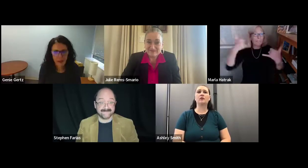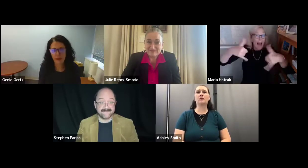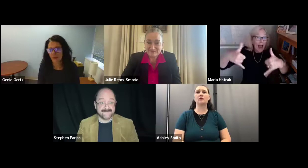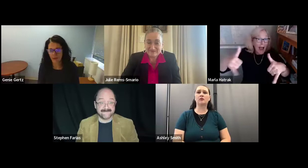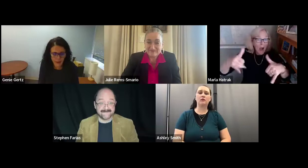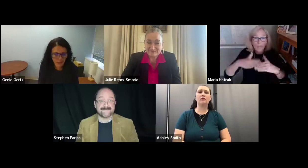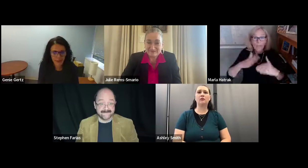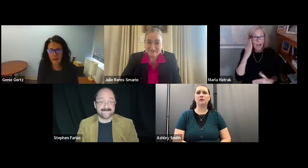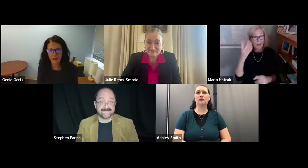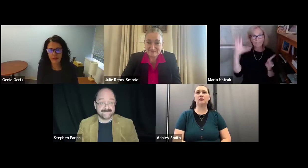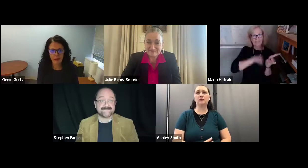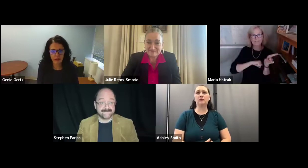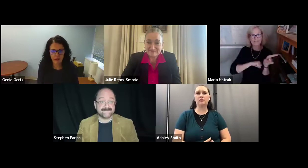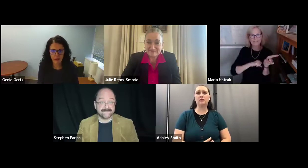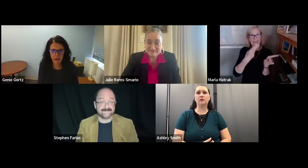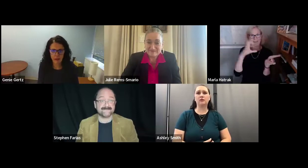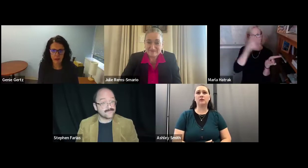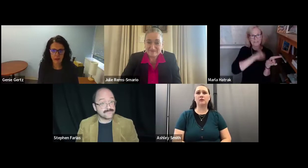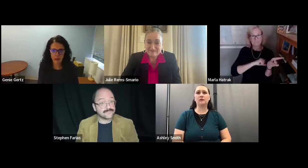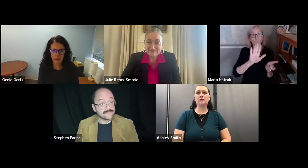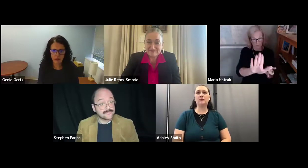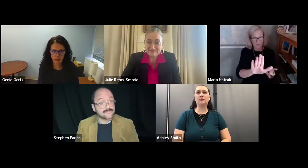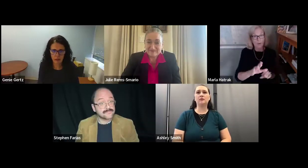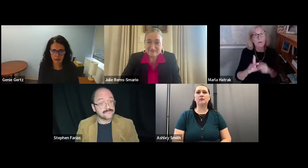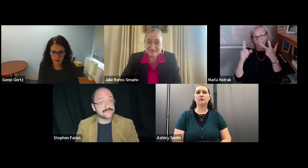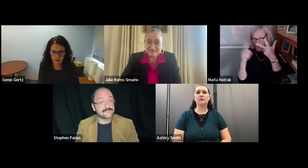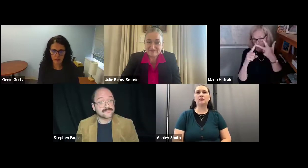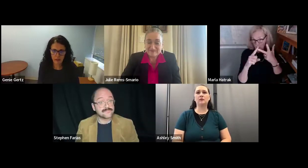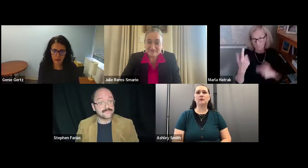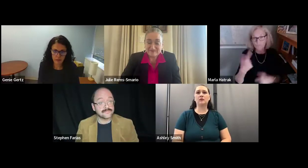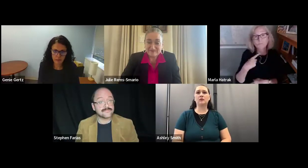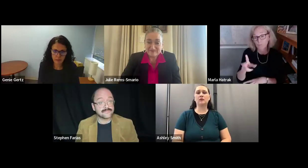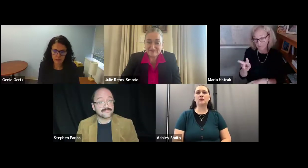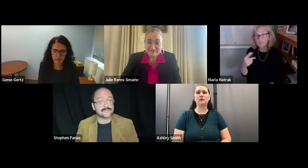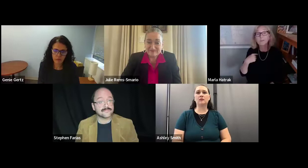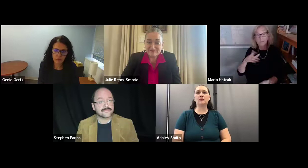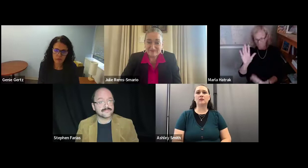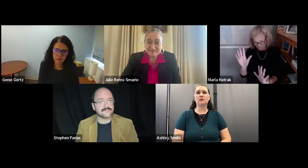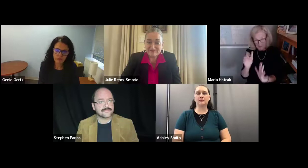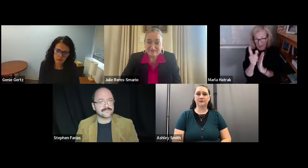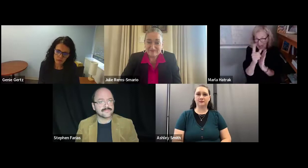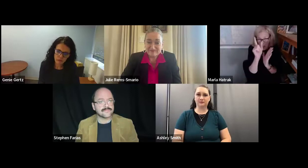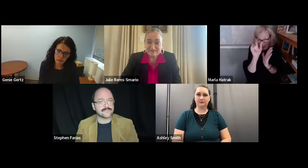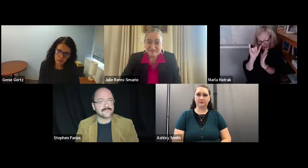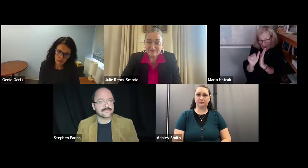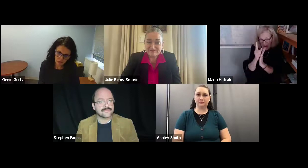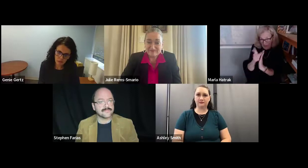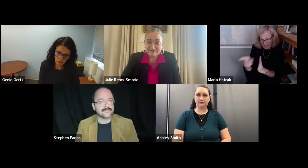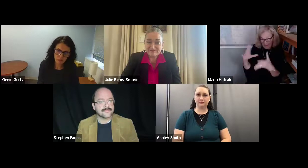is throwing up, or the cat is playing on the bed, he was not getting the verbs of the entire language. And it was